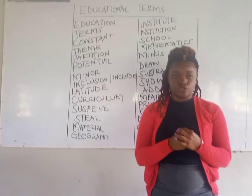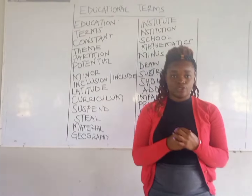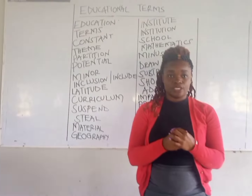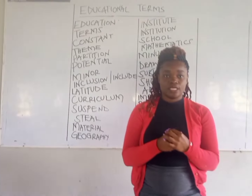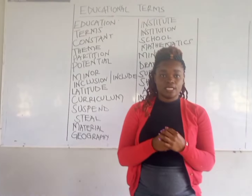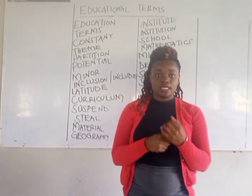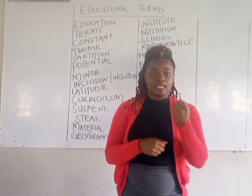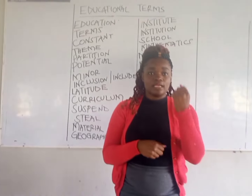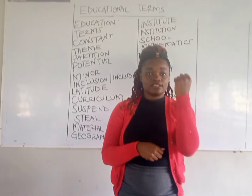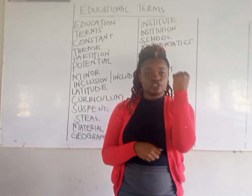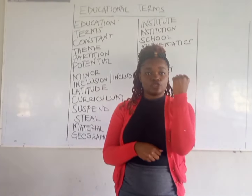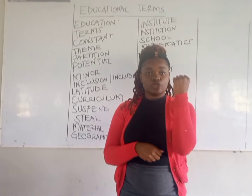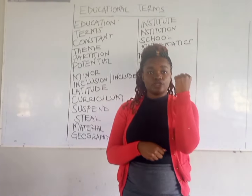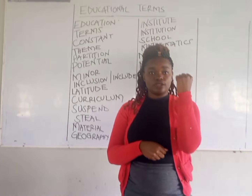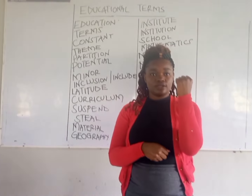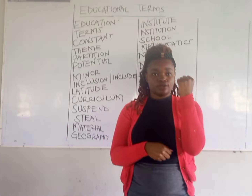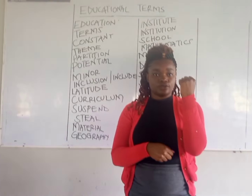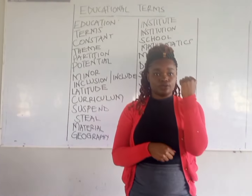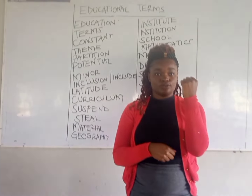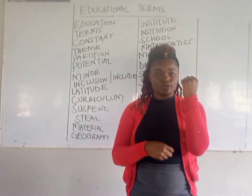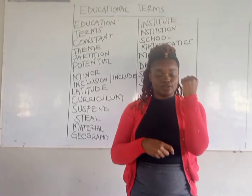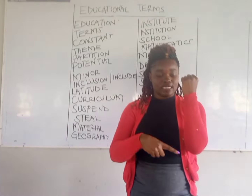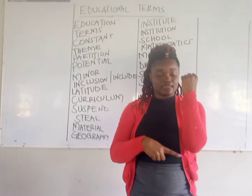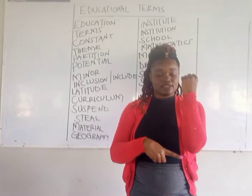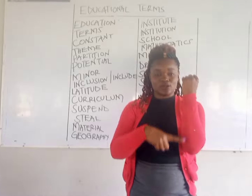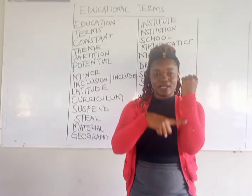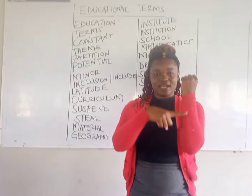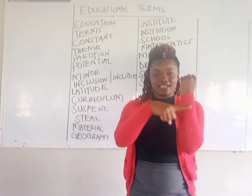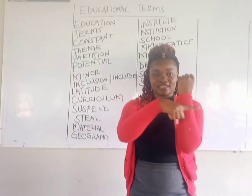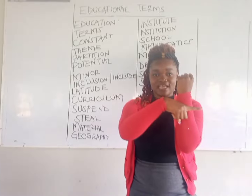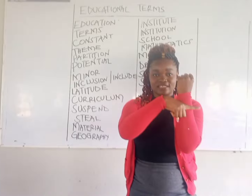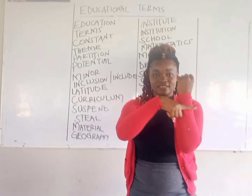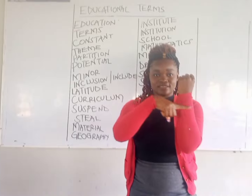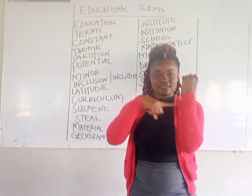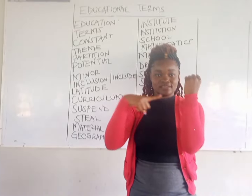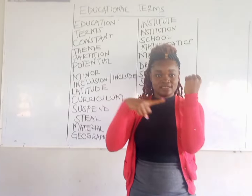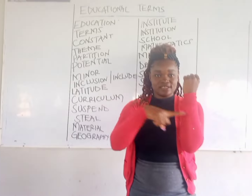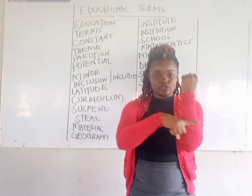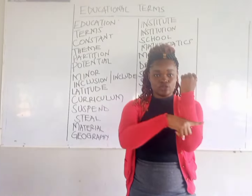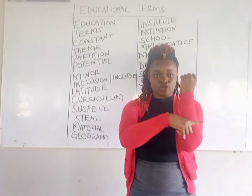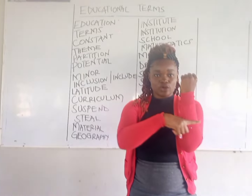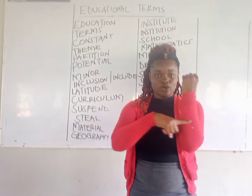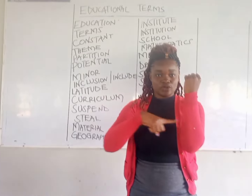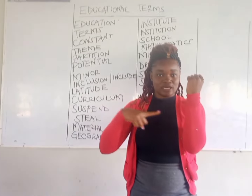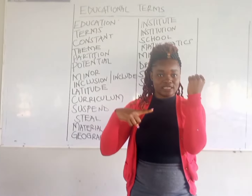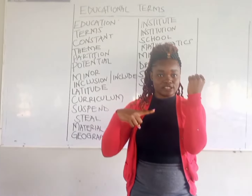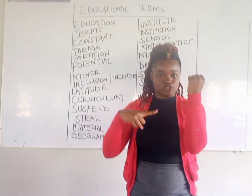latitude. Latitude, put like this your hand and draw